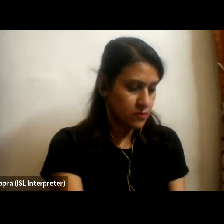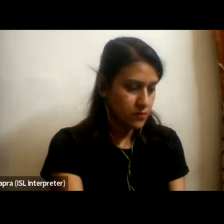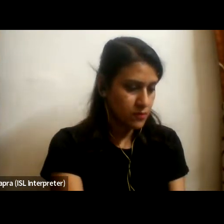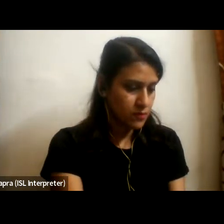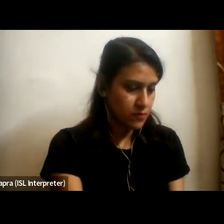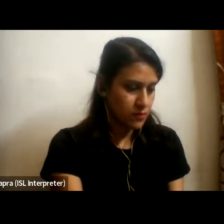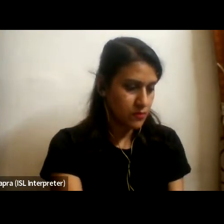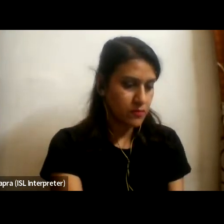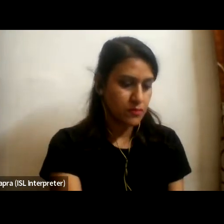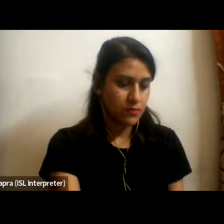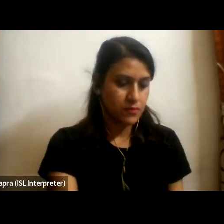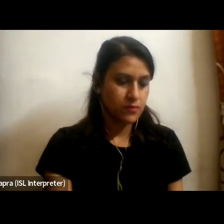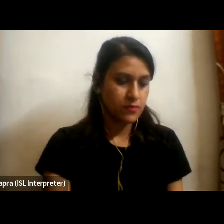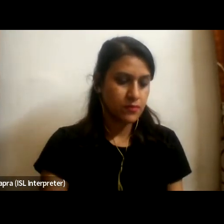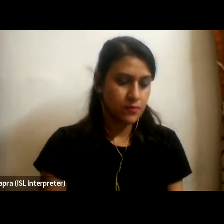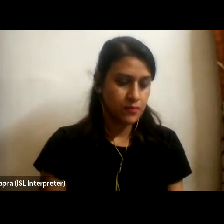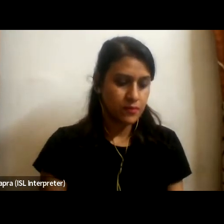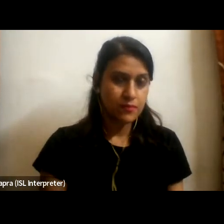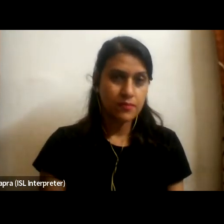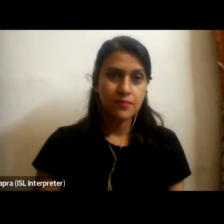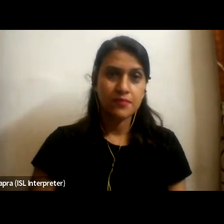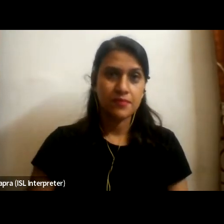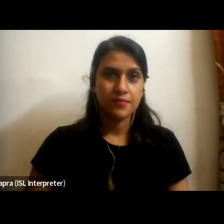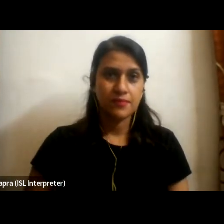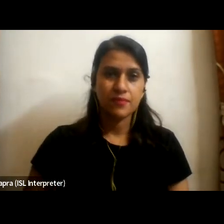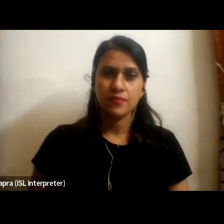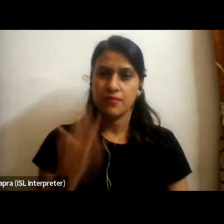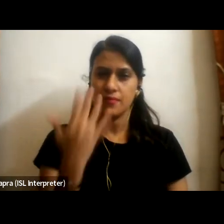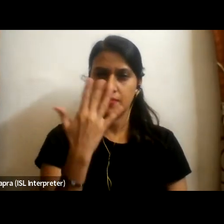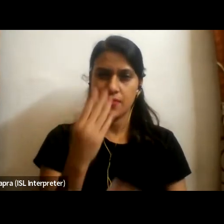We'll just wait a couple of minutes before we start.